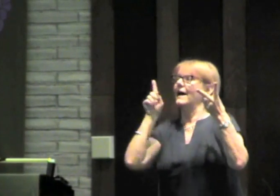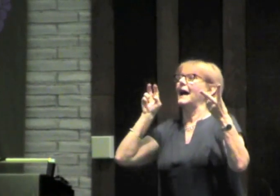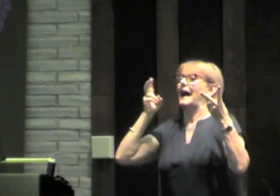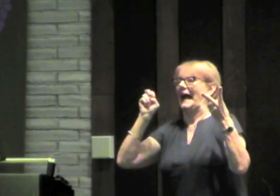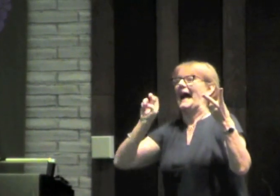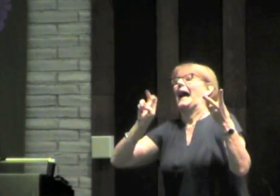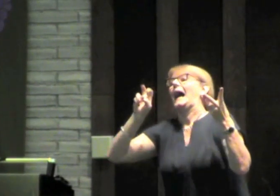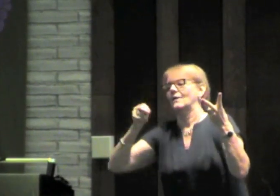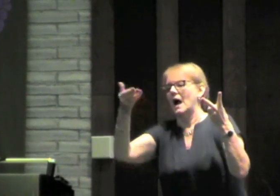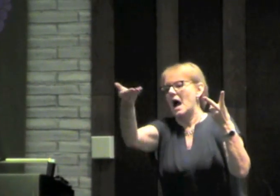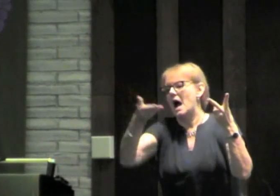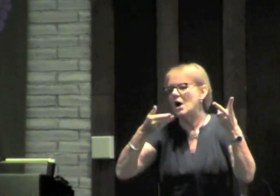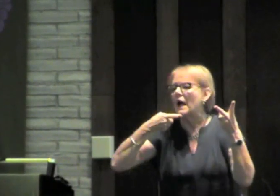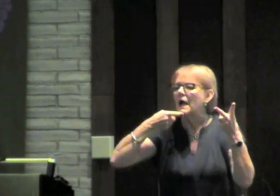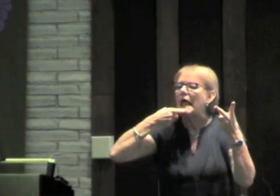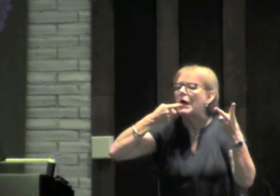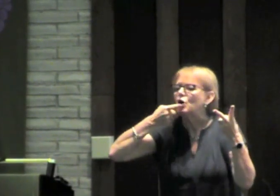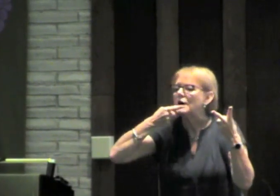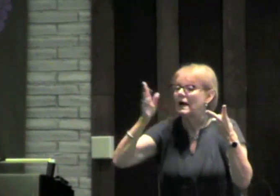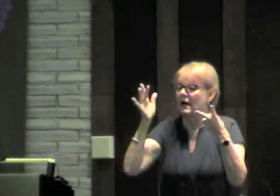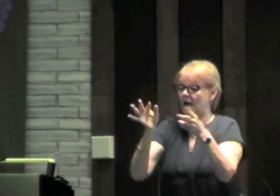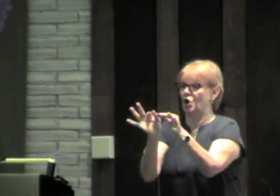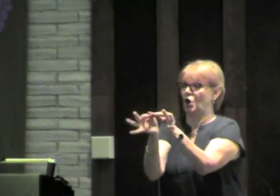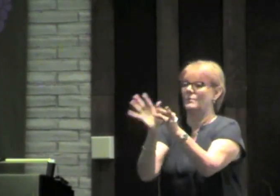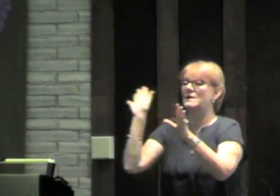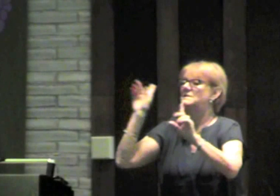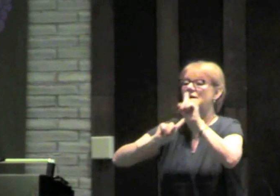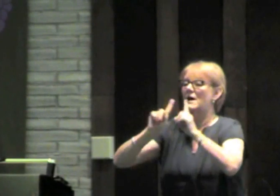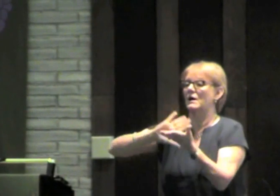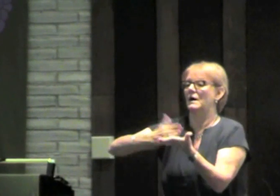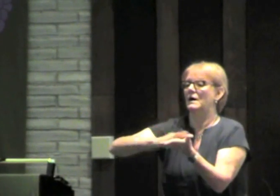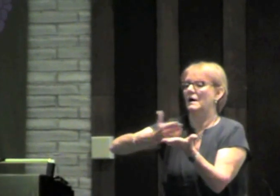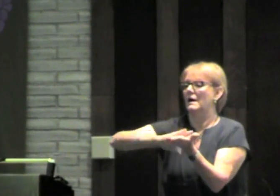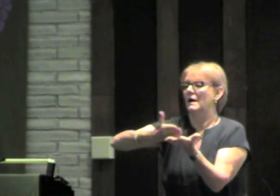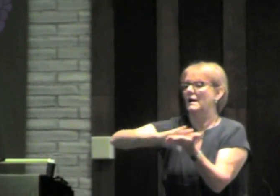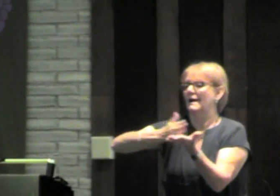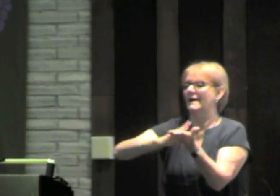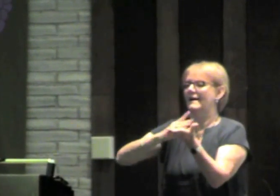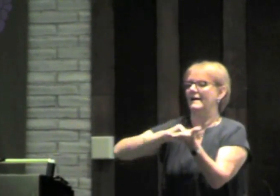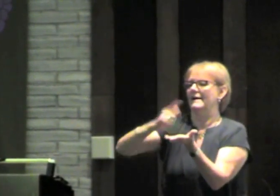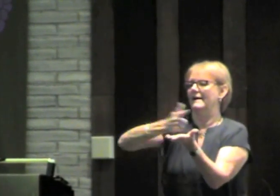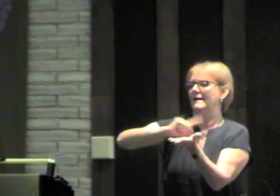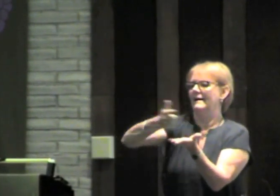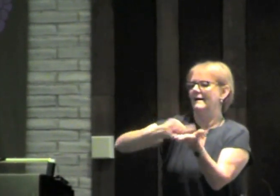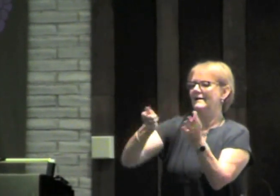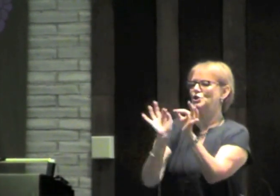Holland. And then he even hired a hearing interpreter. And their sign is like